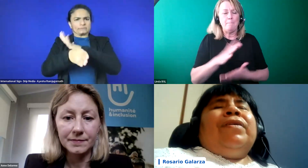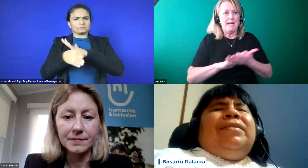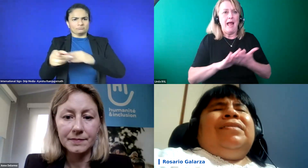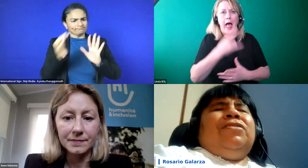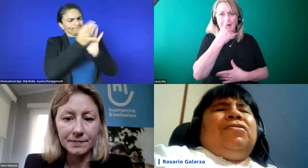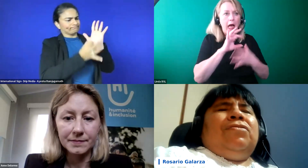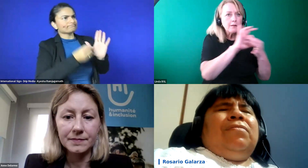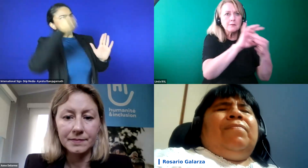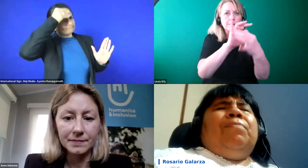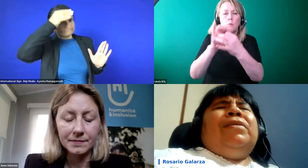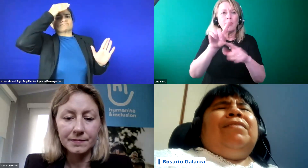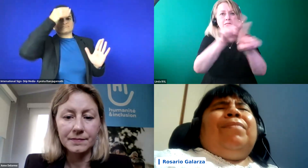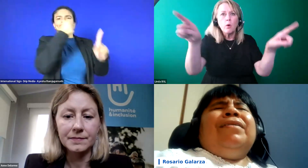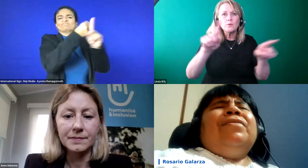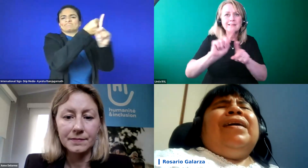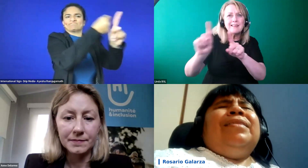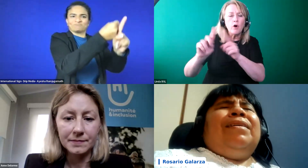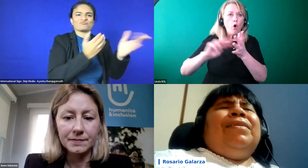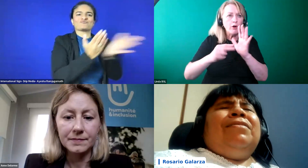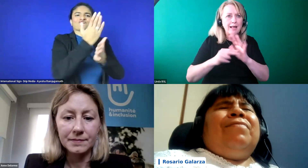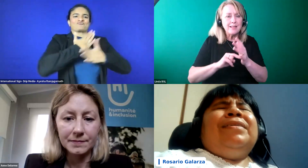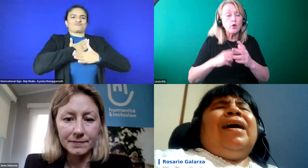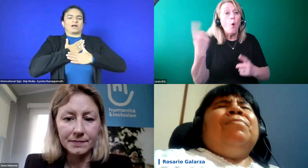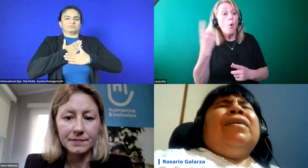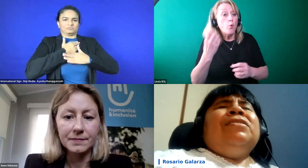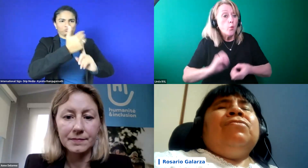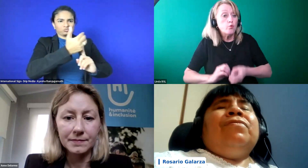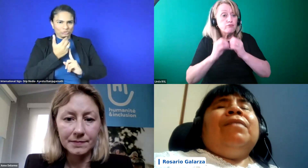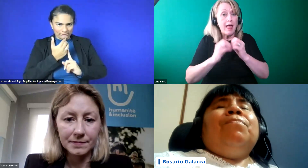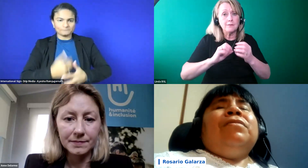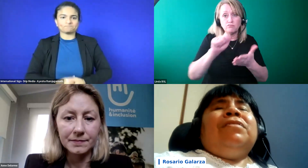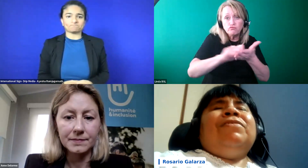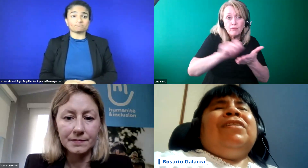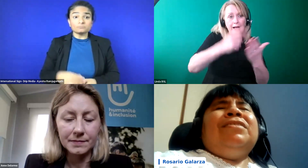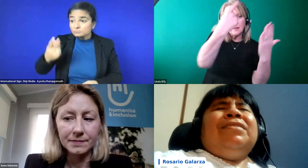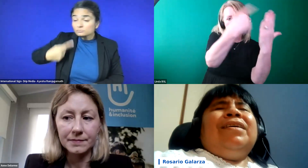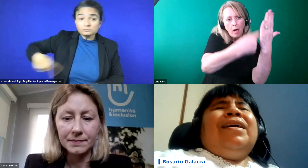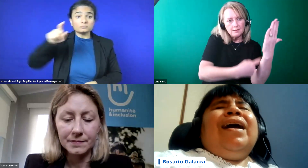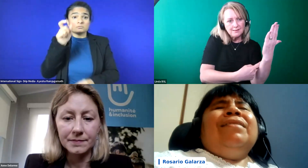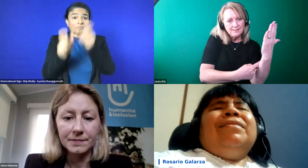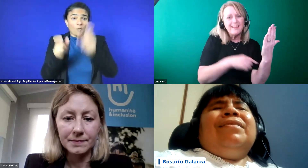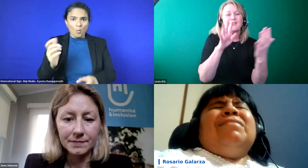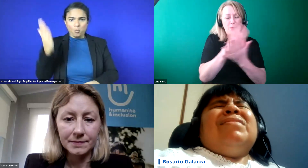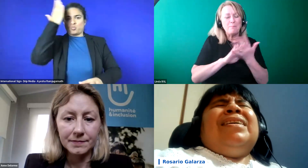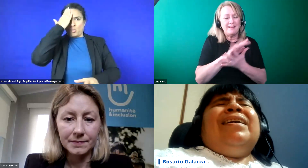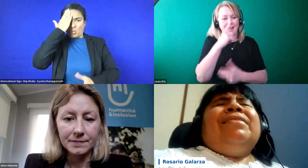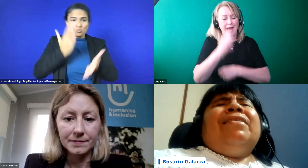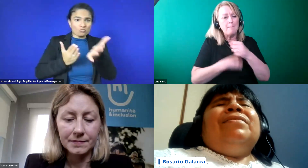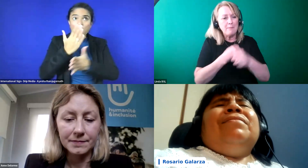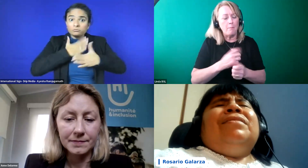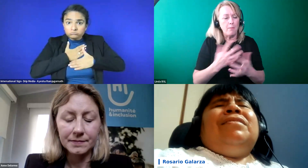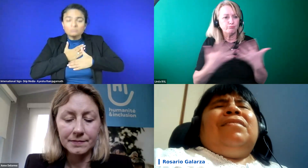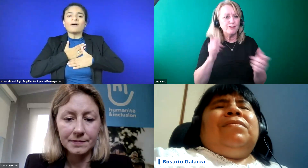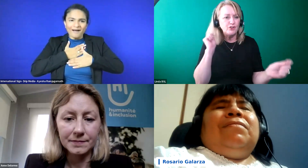with organizations, policymakers, and disability rights advocates to create positive change and in